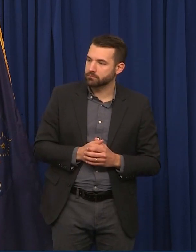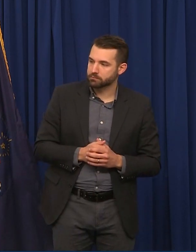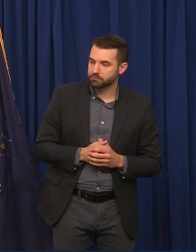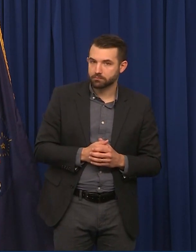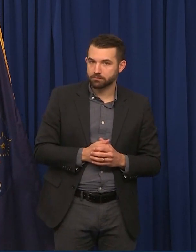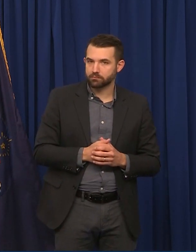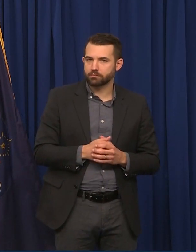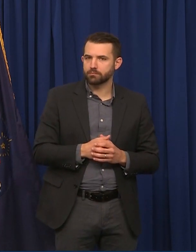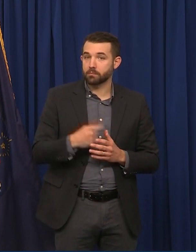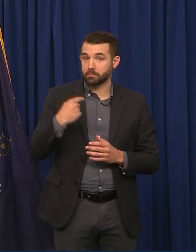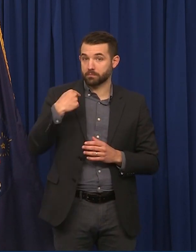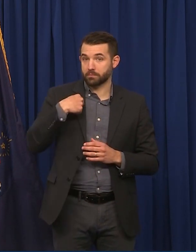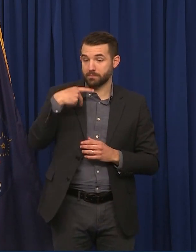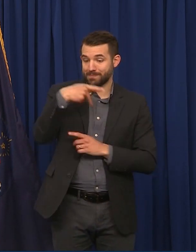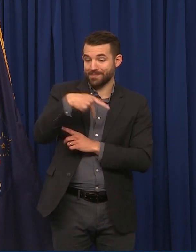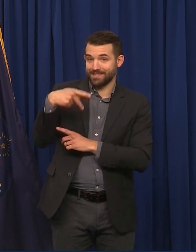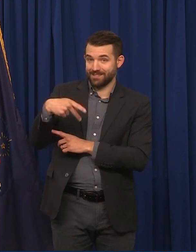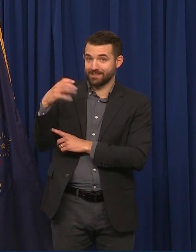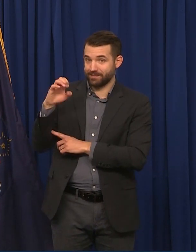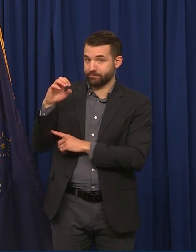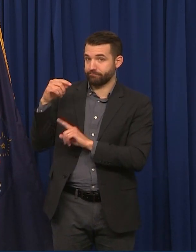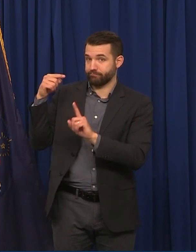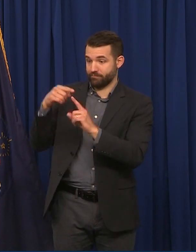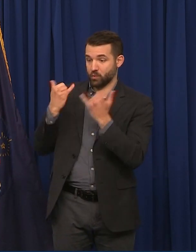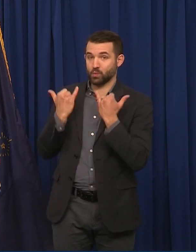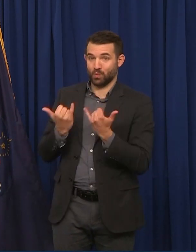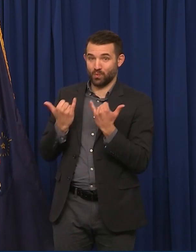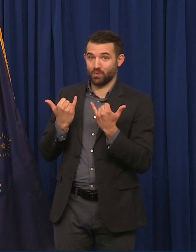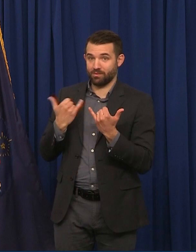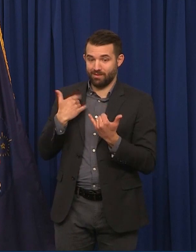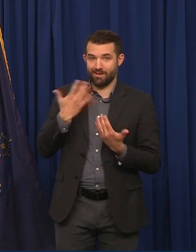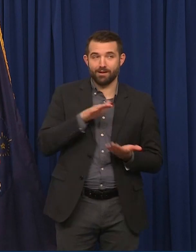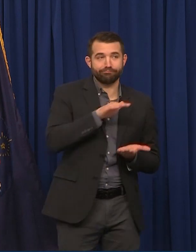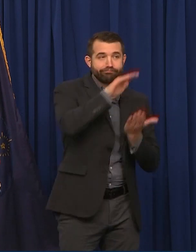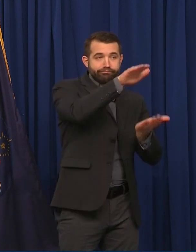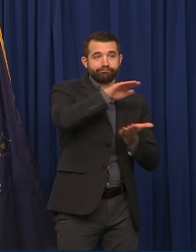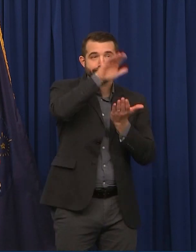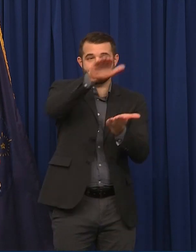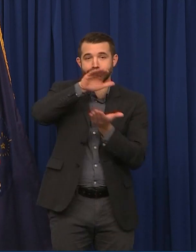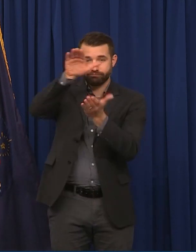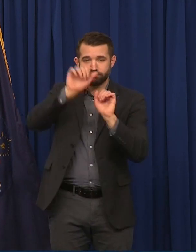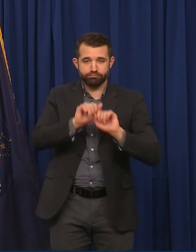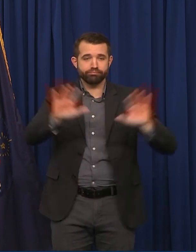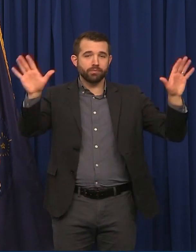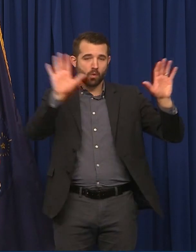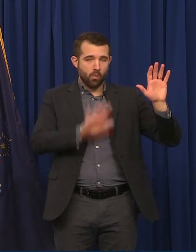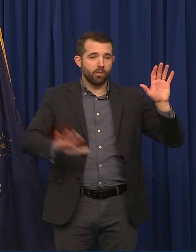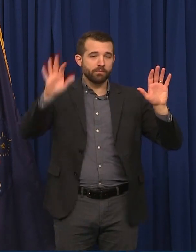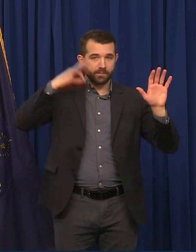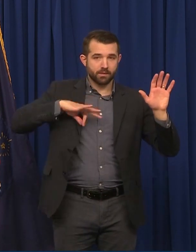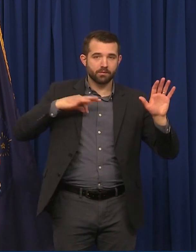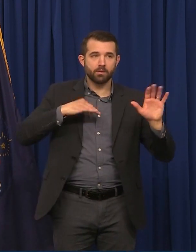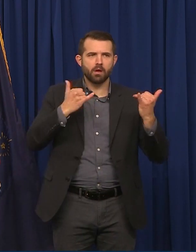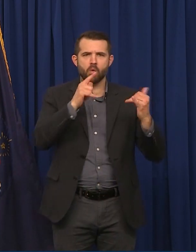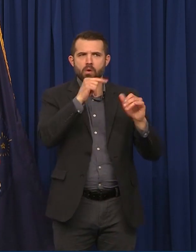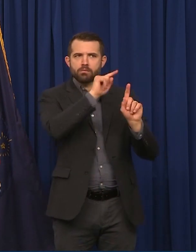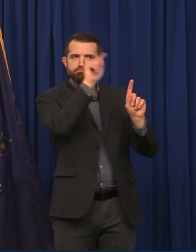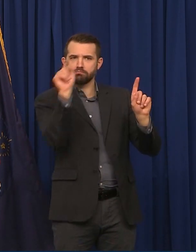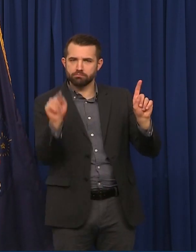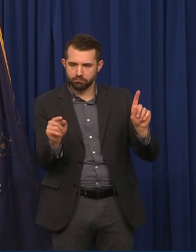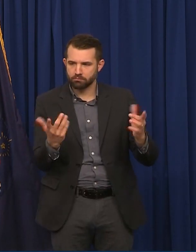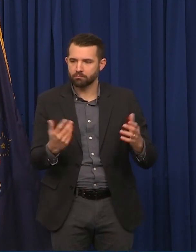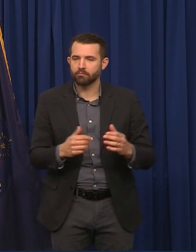today and who they are going to in particular. And so, Megan, I'll start by noting that the initial shipments